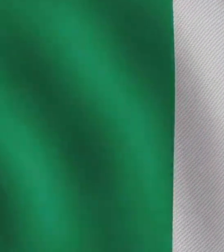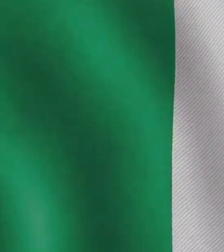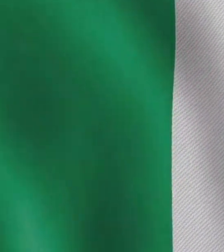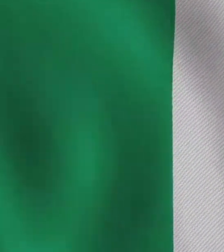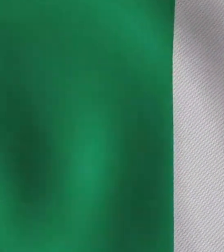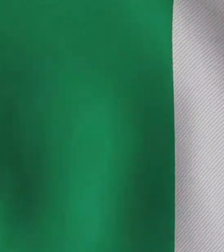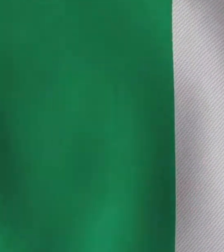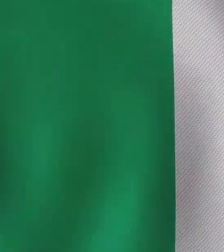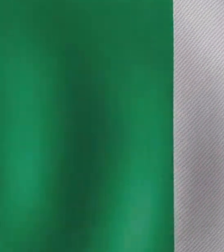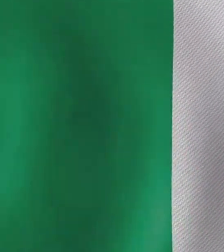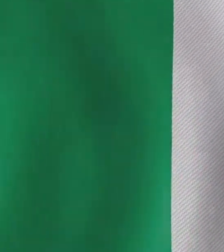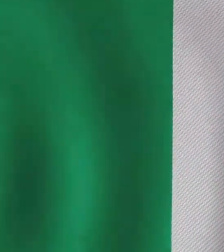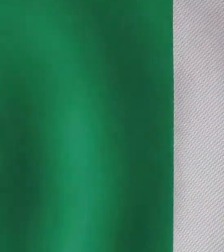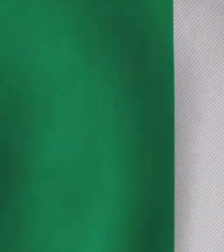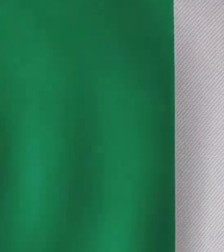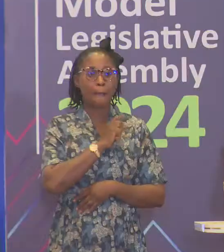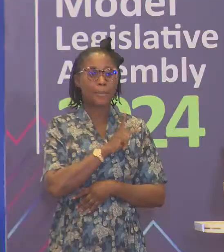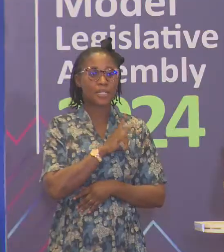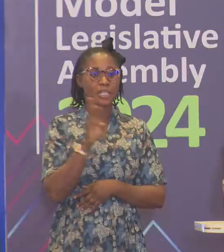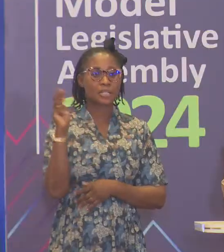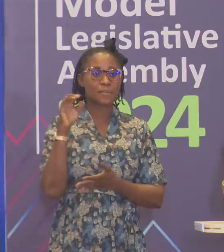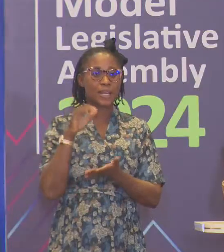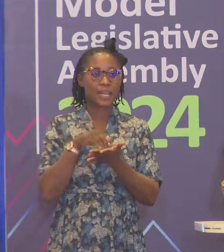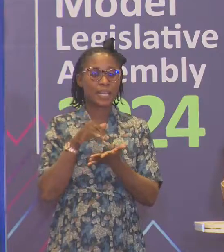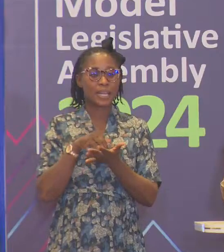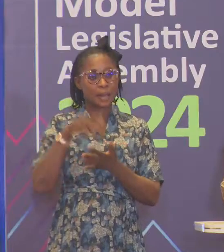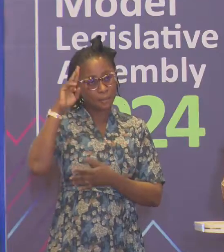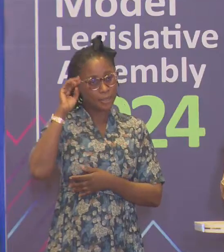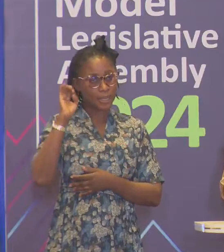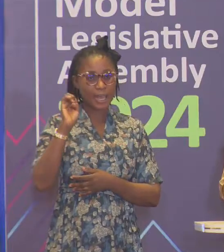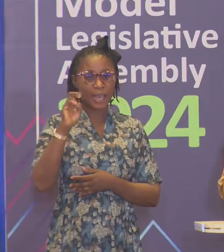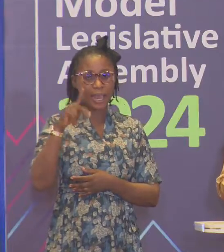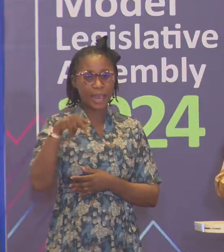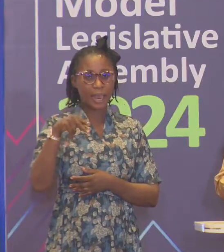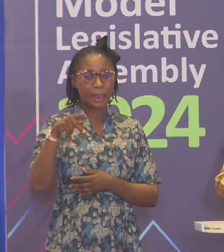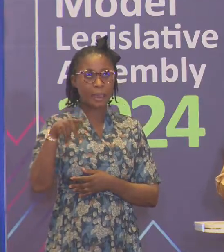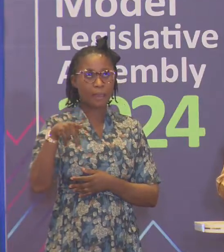Thank you so much, sir. Let's appreciate again Mr. Ekpenyong.